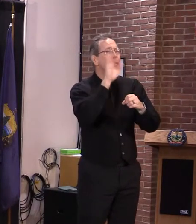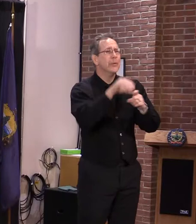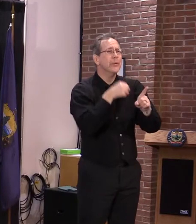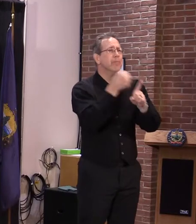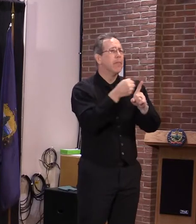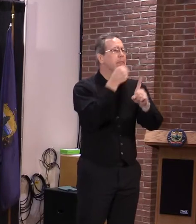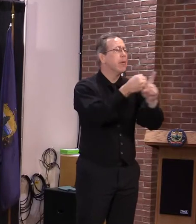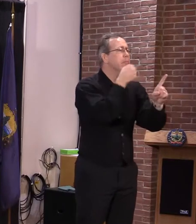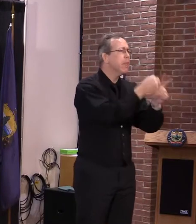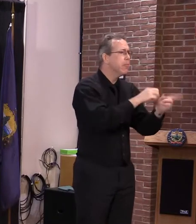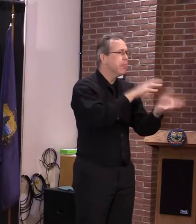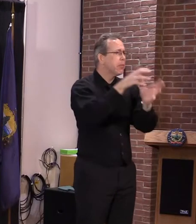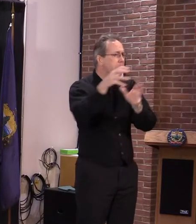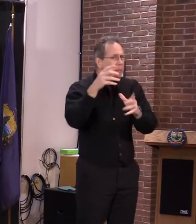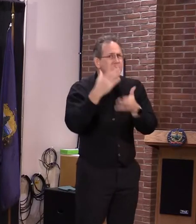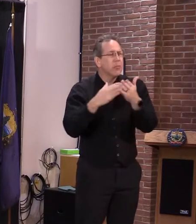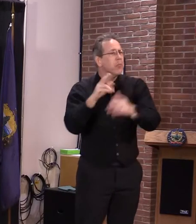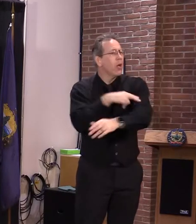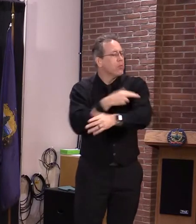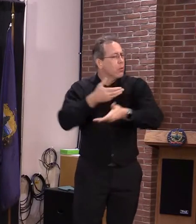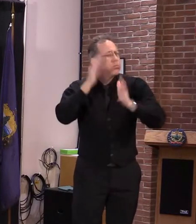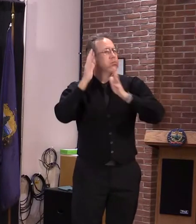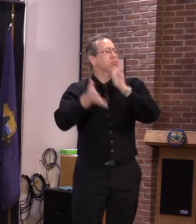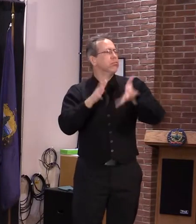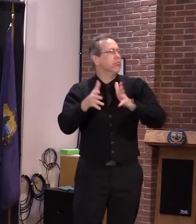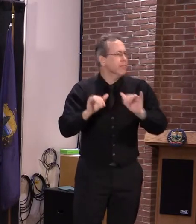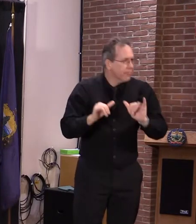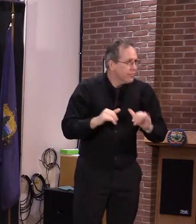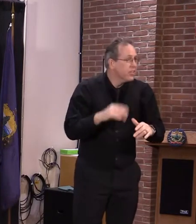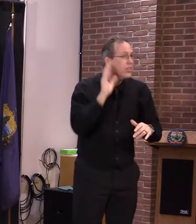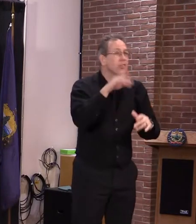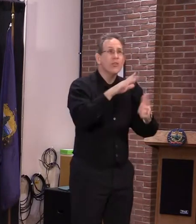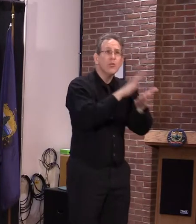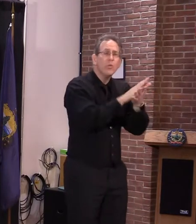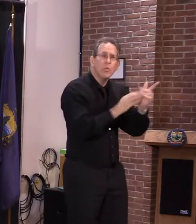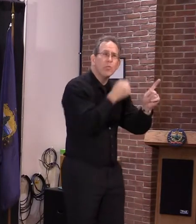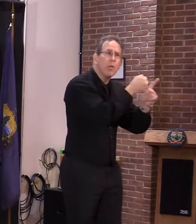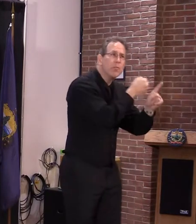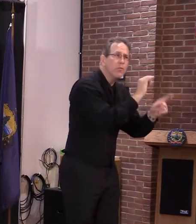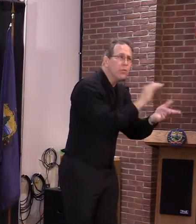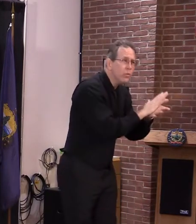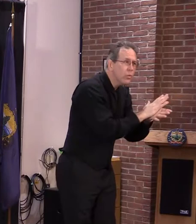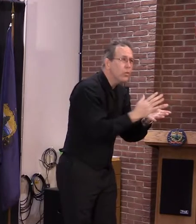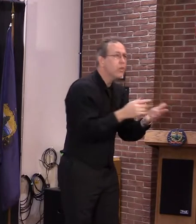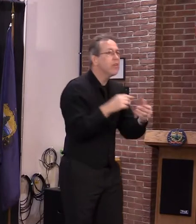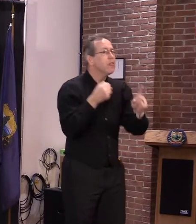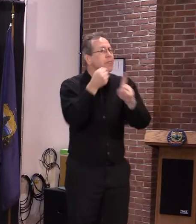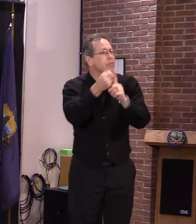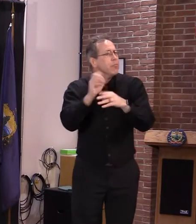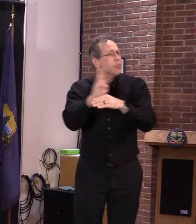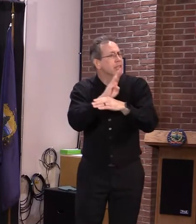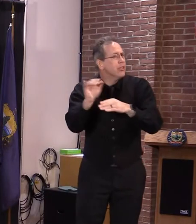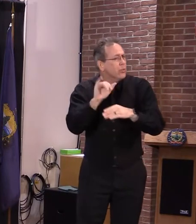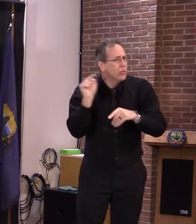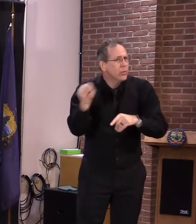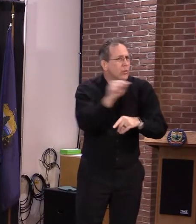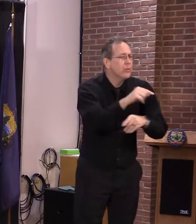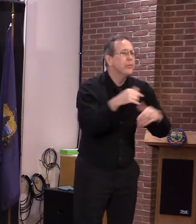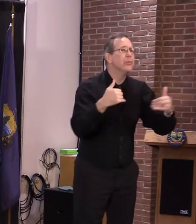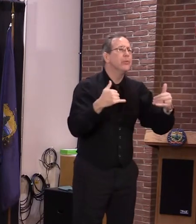for hospitals, schools, and businesses. So as we keep moving forward, Vermonters can help themselves and each